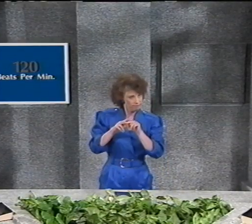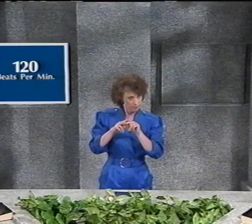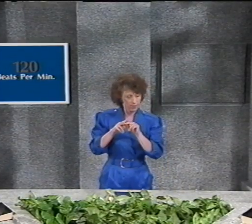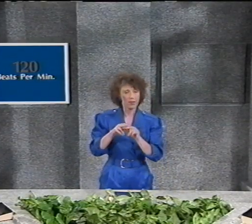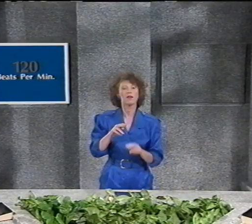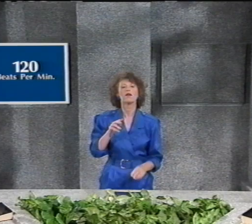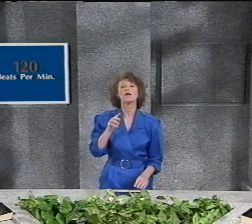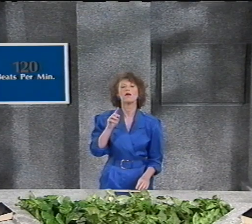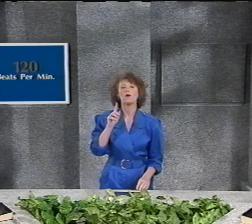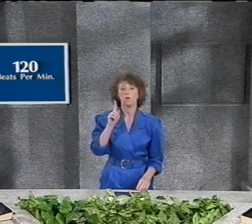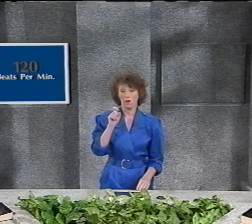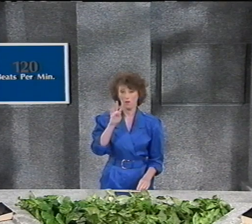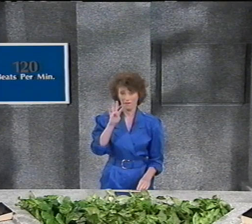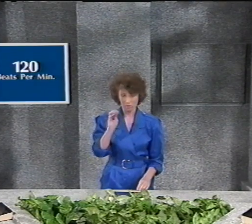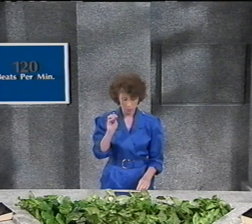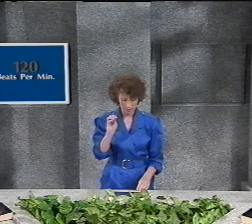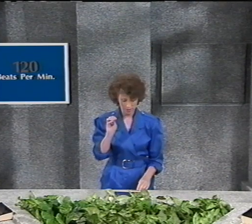Now let's go a bit faster.